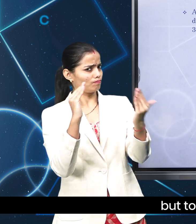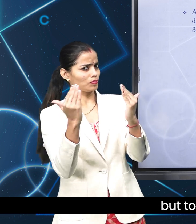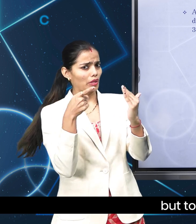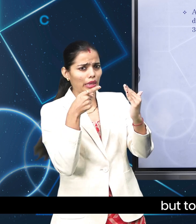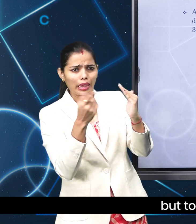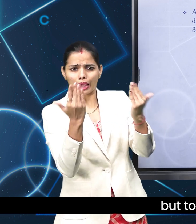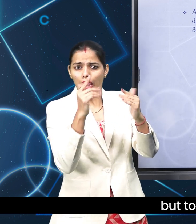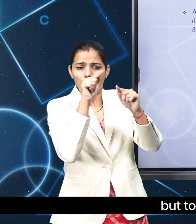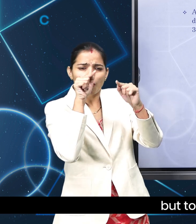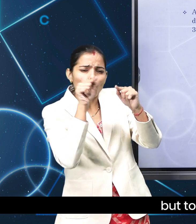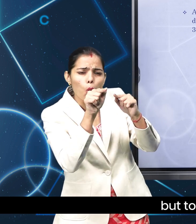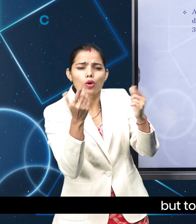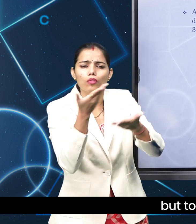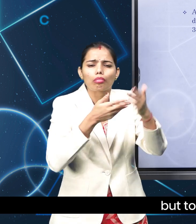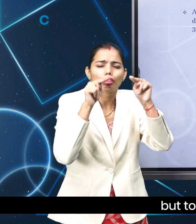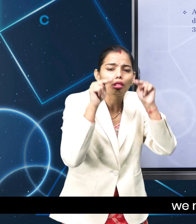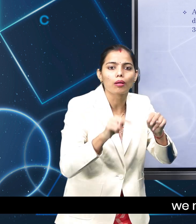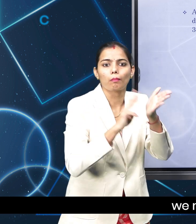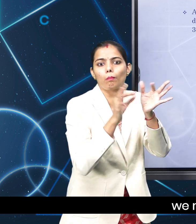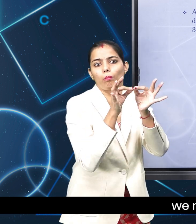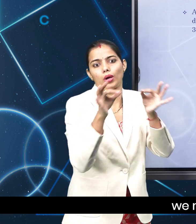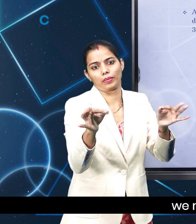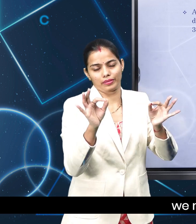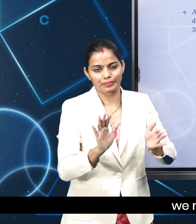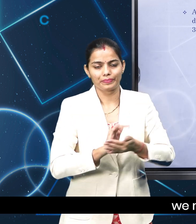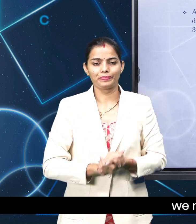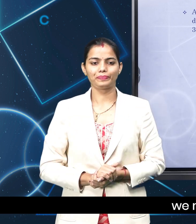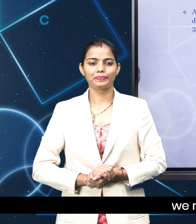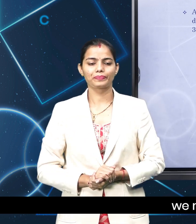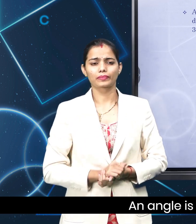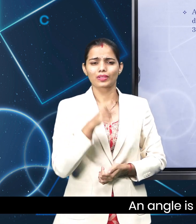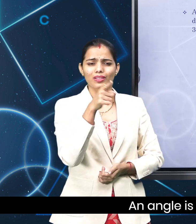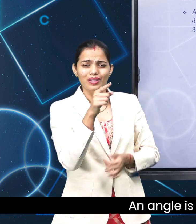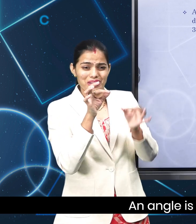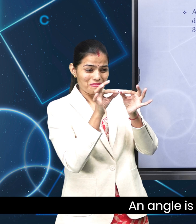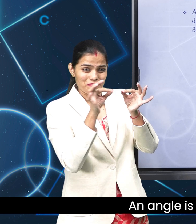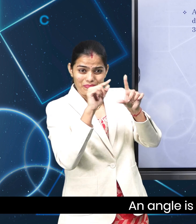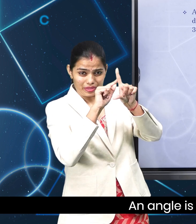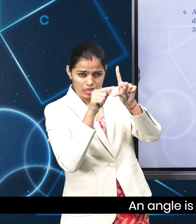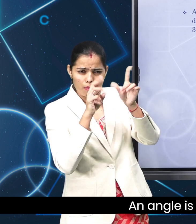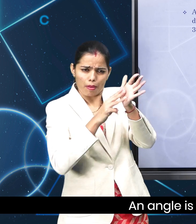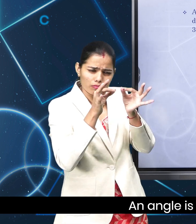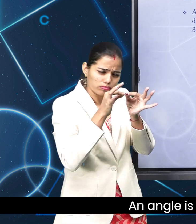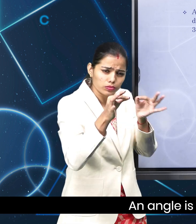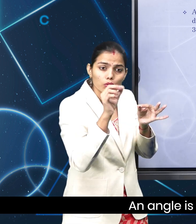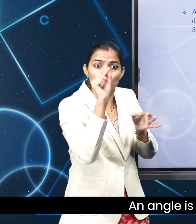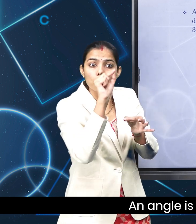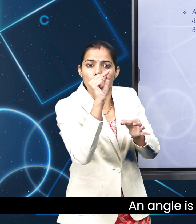but to compare it properly, we need to measure it. An angle is measured in the